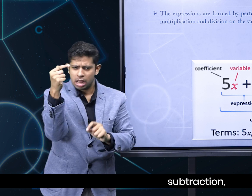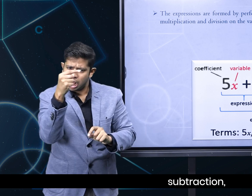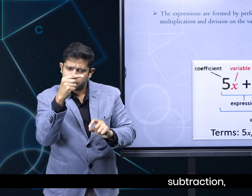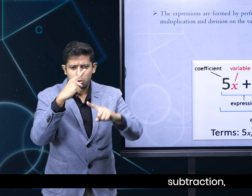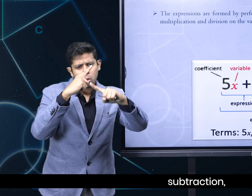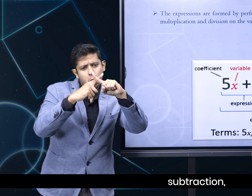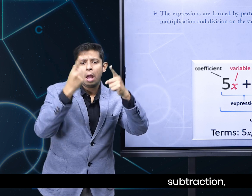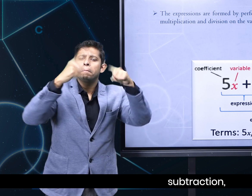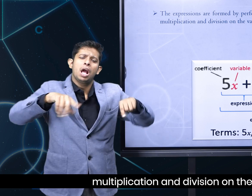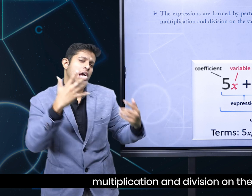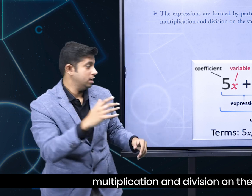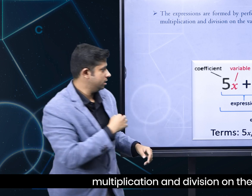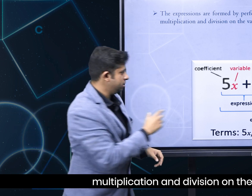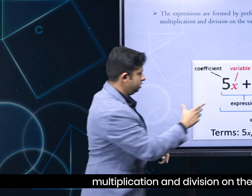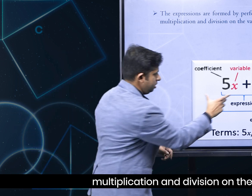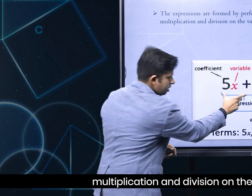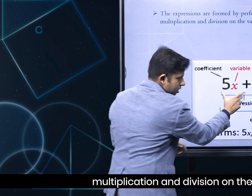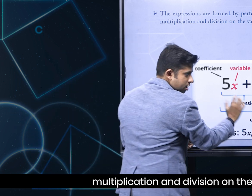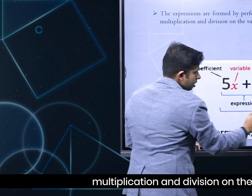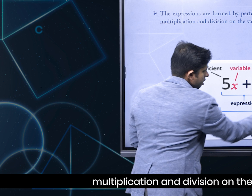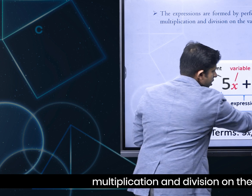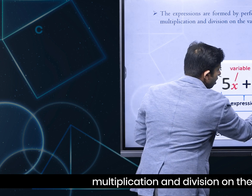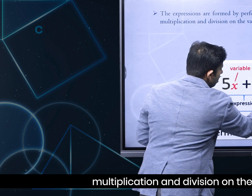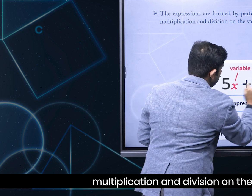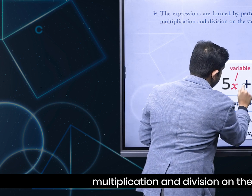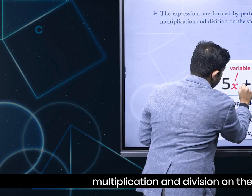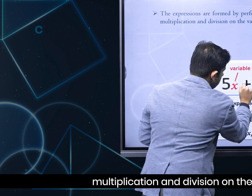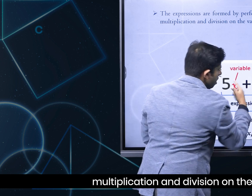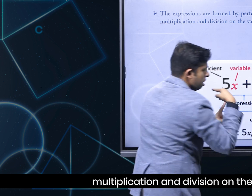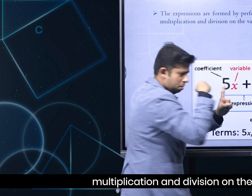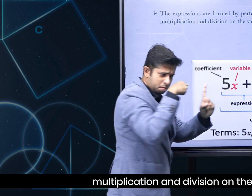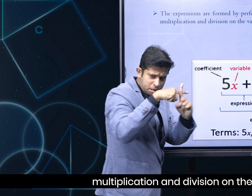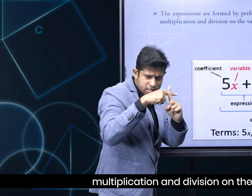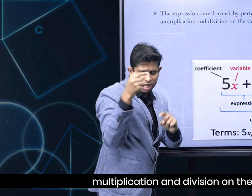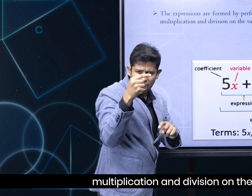subtraction, multiplication, and division on the variables.